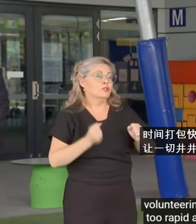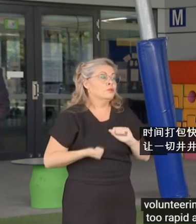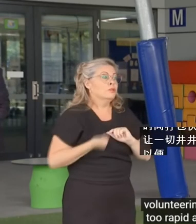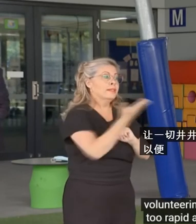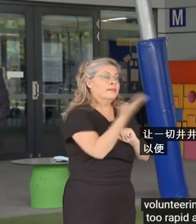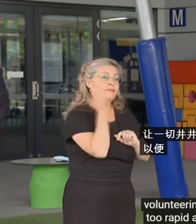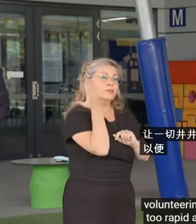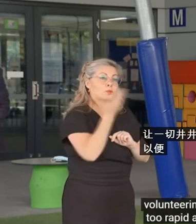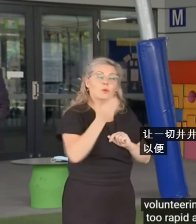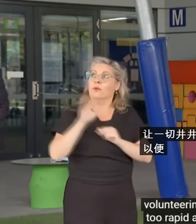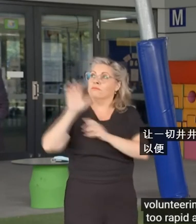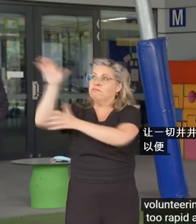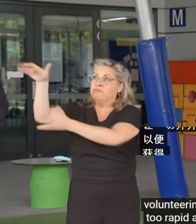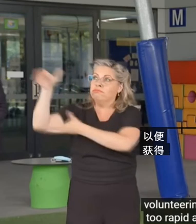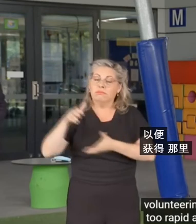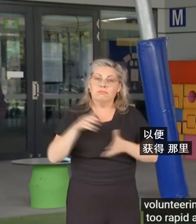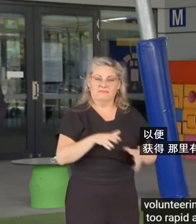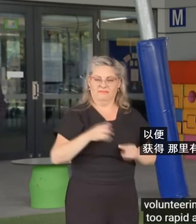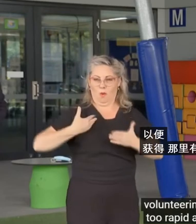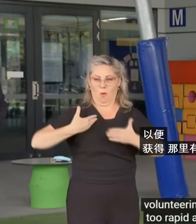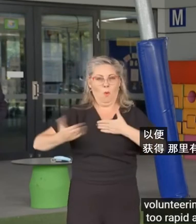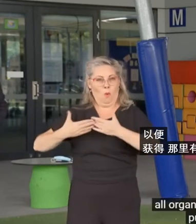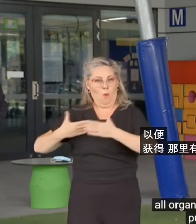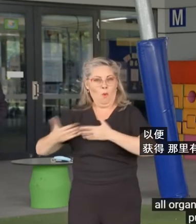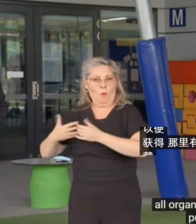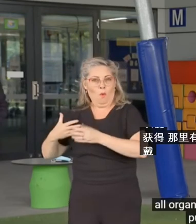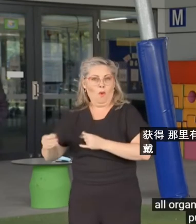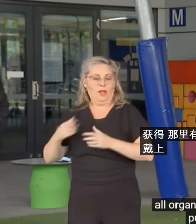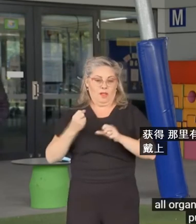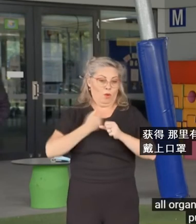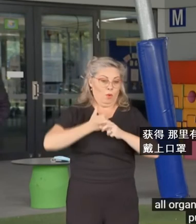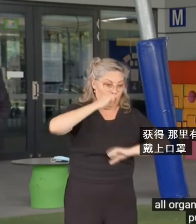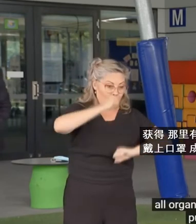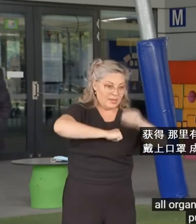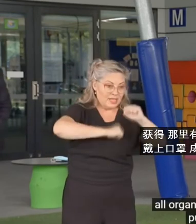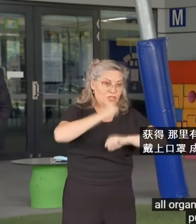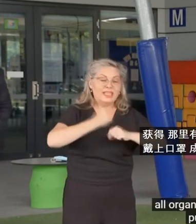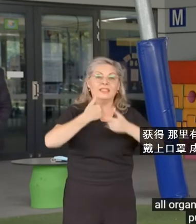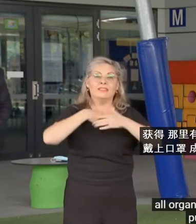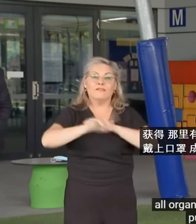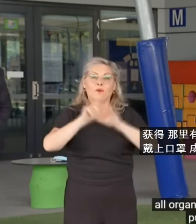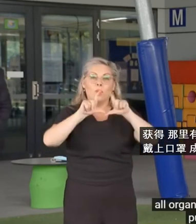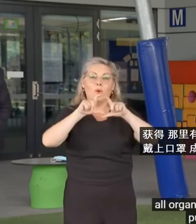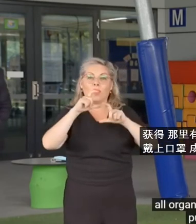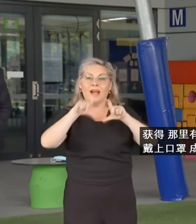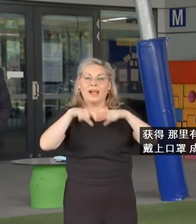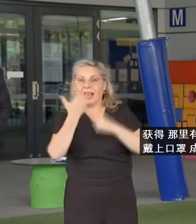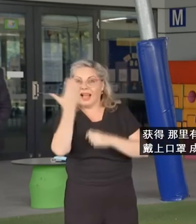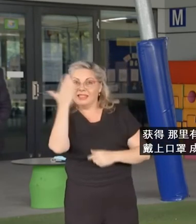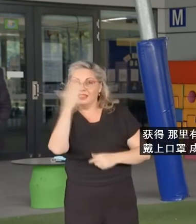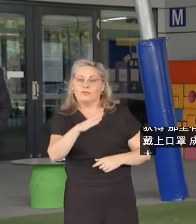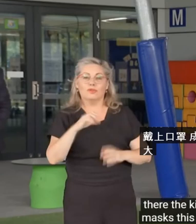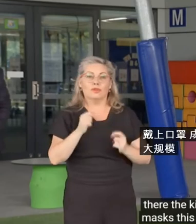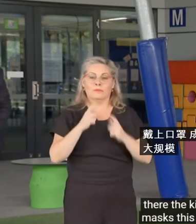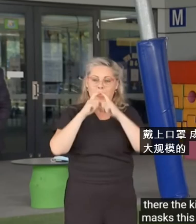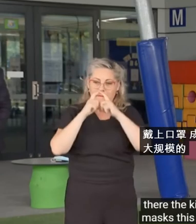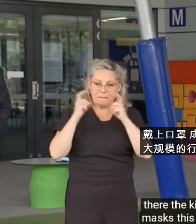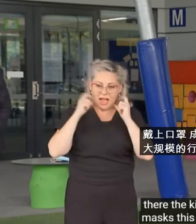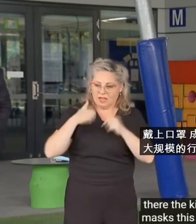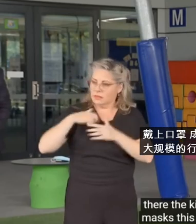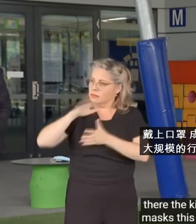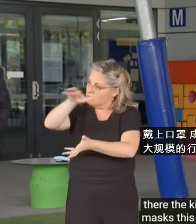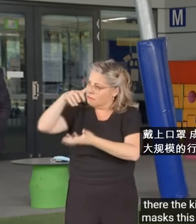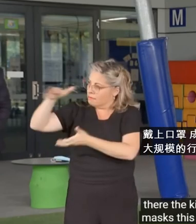organised, to get the air purifiers out there, the kids' masks, the adult masks. This has been a